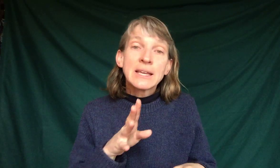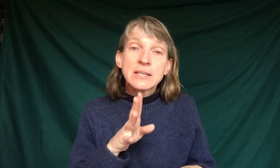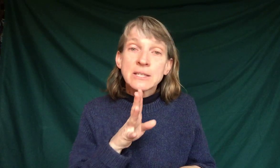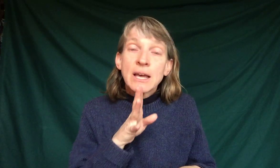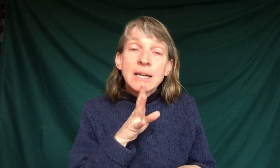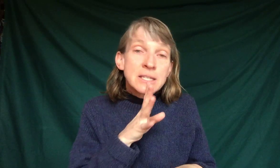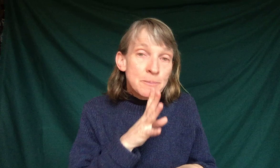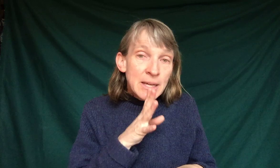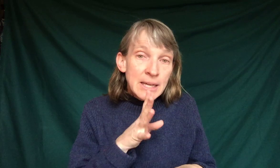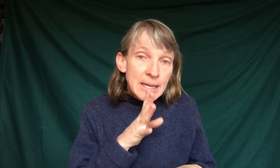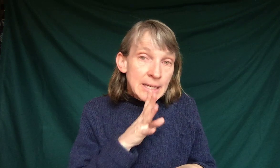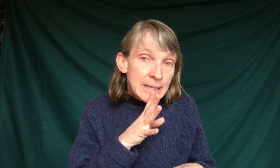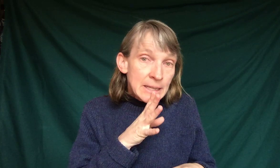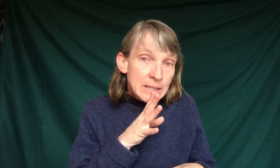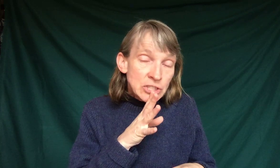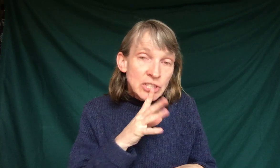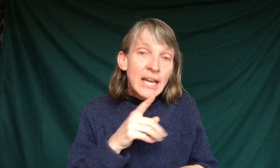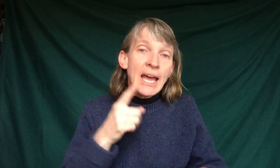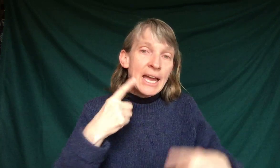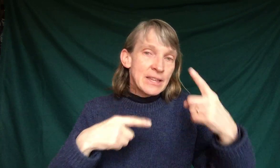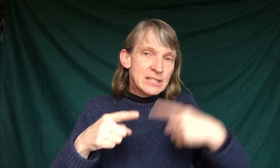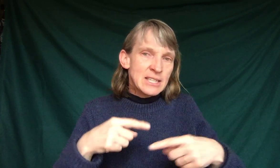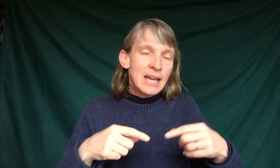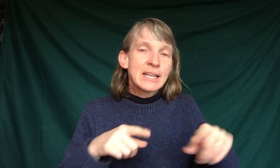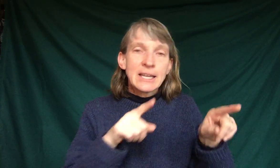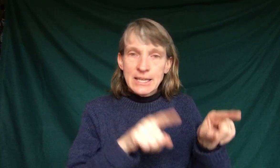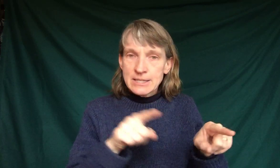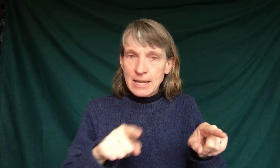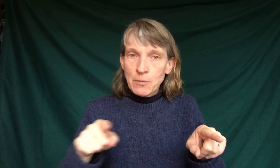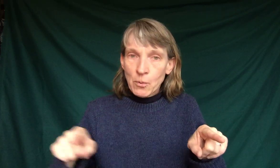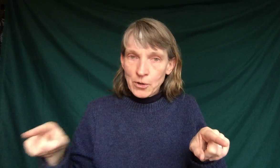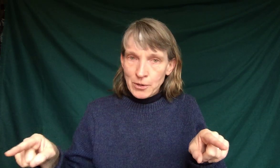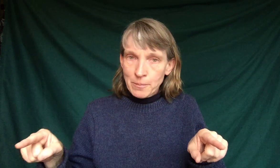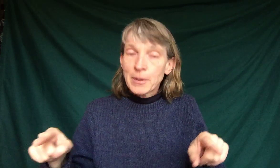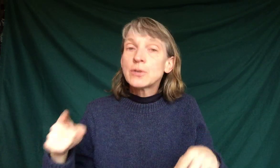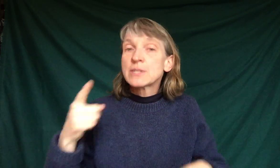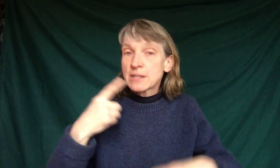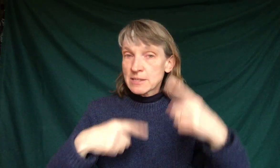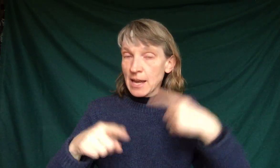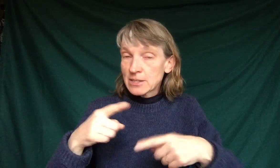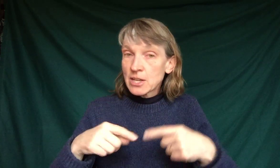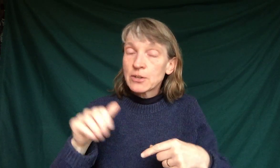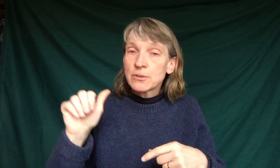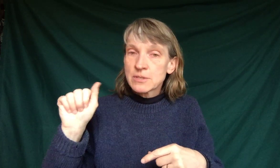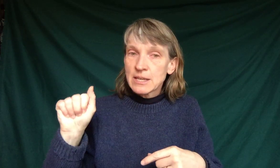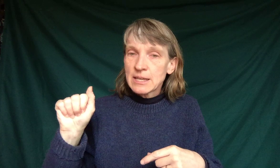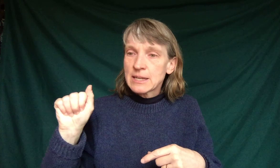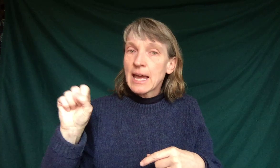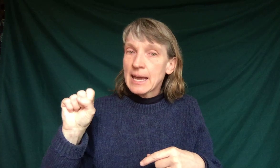is speaking in English and then signing in the same order, but using the signs that are used in